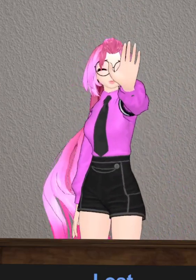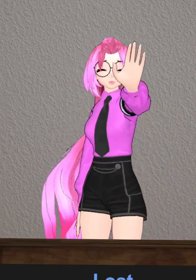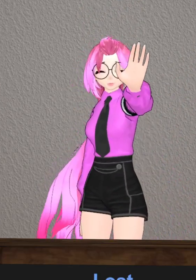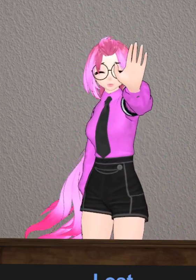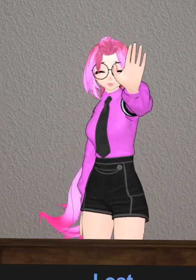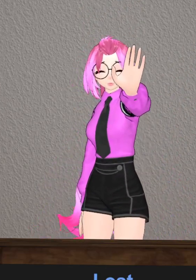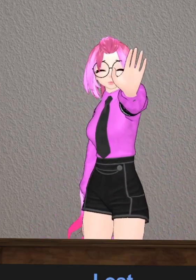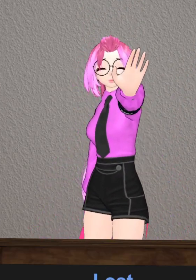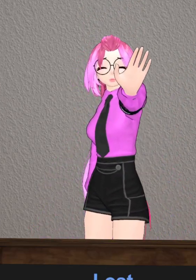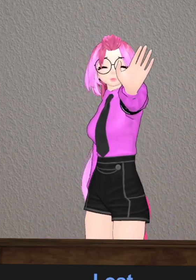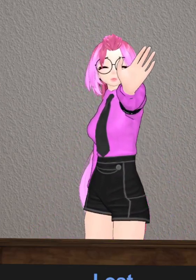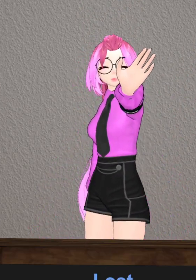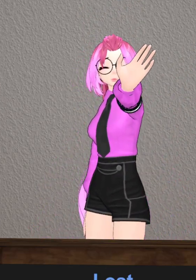saw it. Jenny killed him.